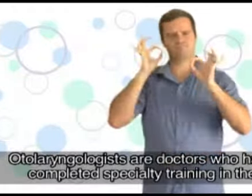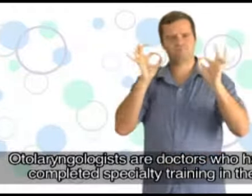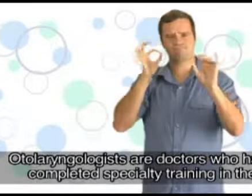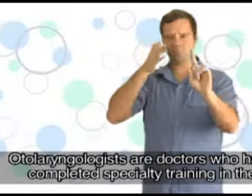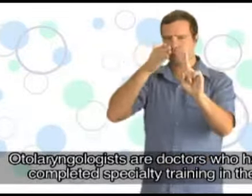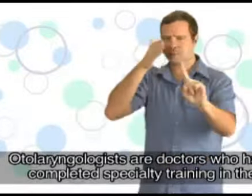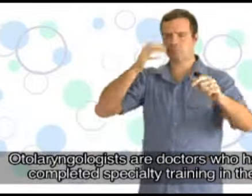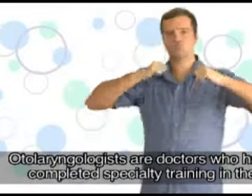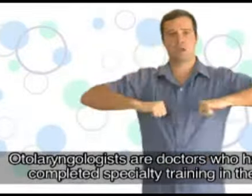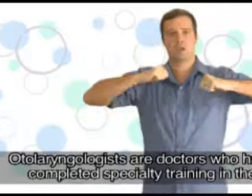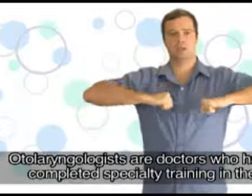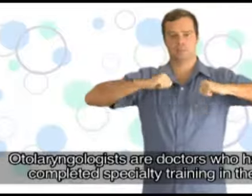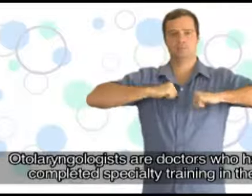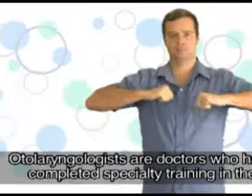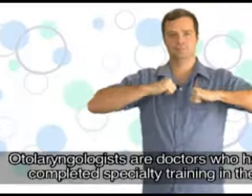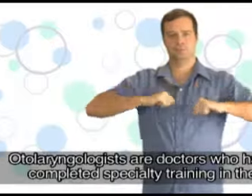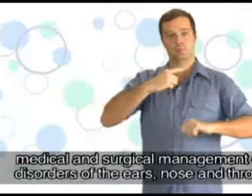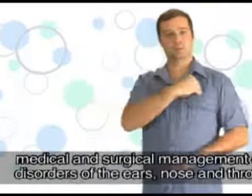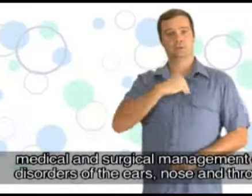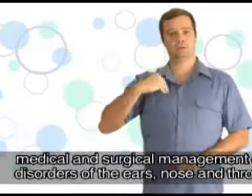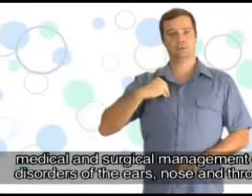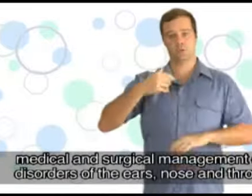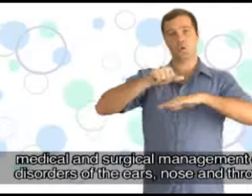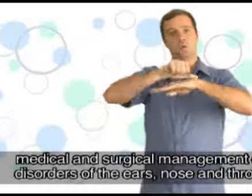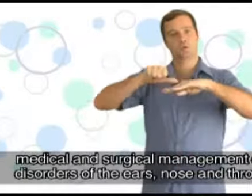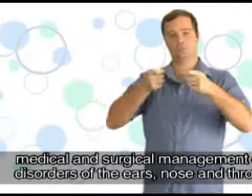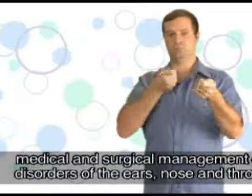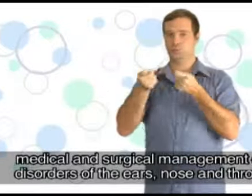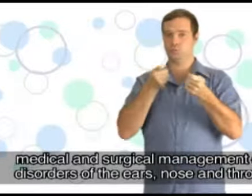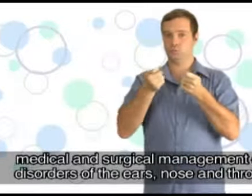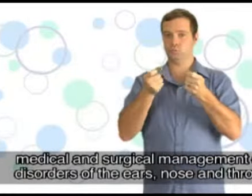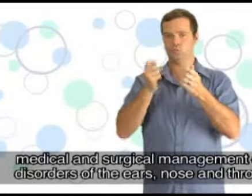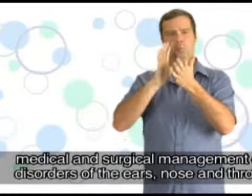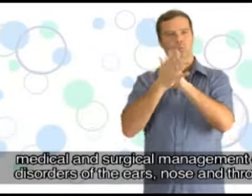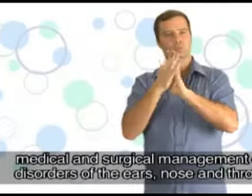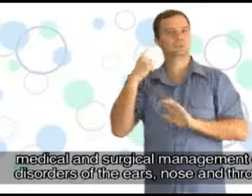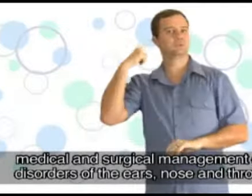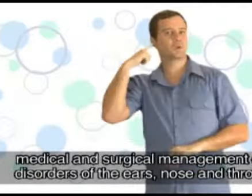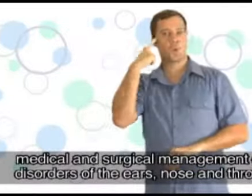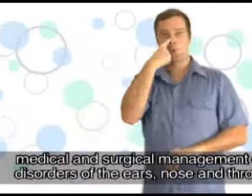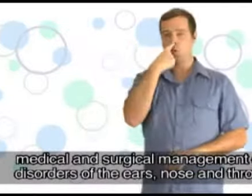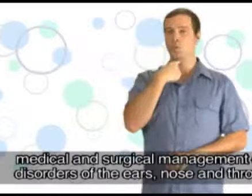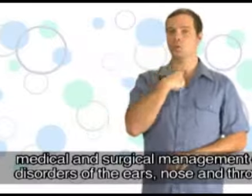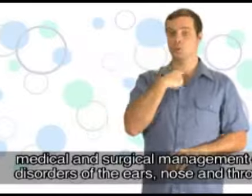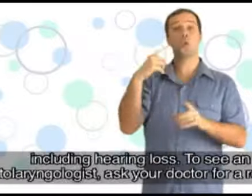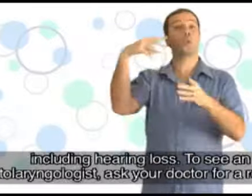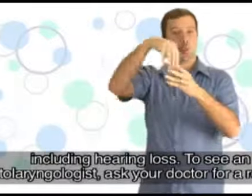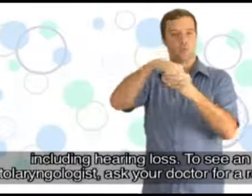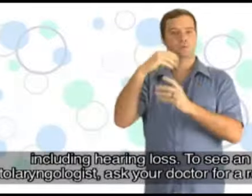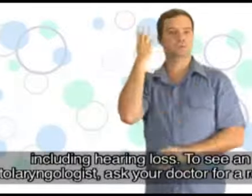have completed speciality training in the medical and surgical management of disorders of the ears, nose and throat, including hearing